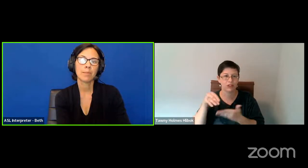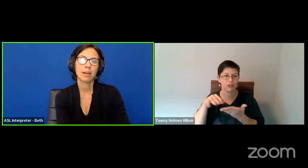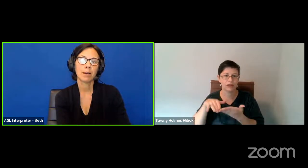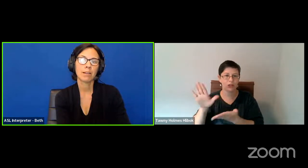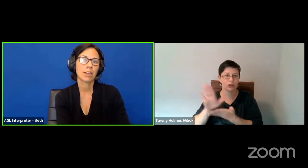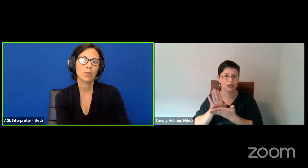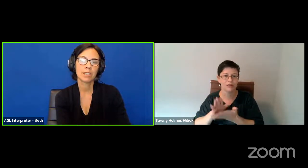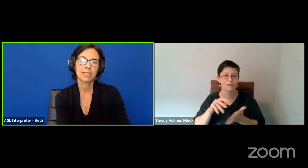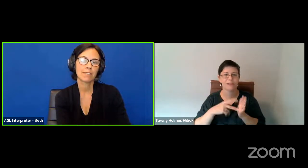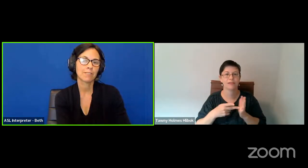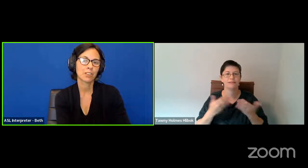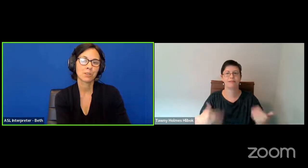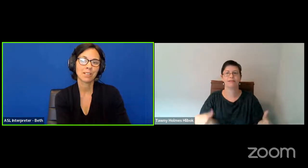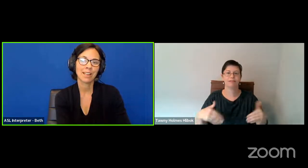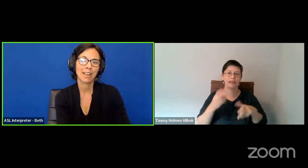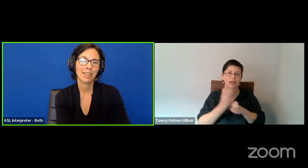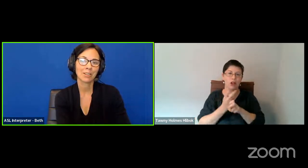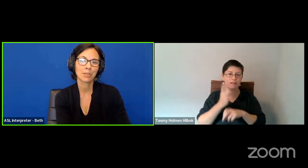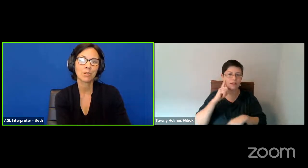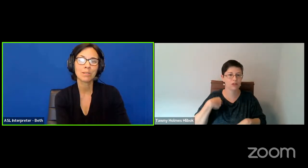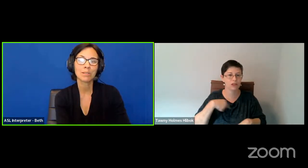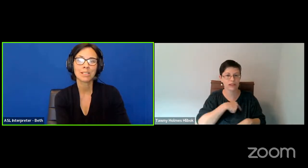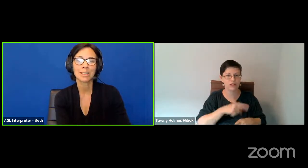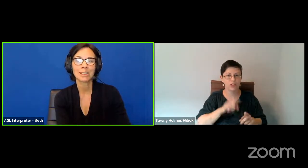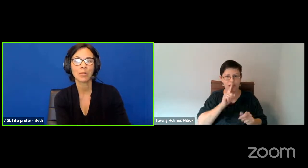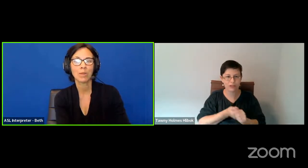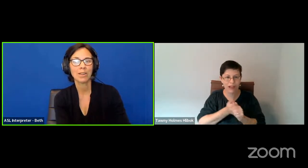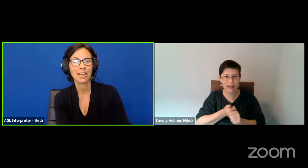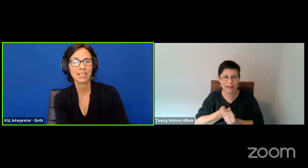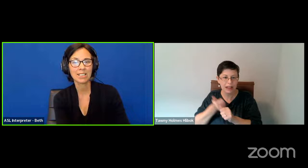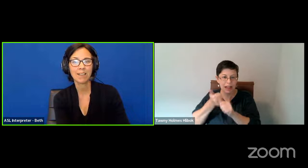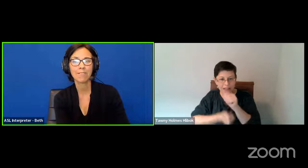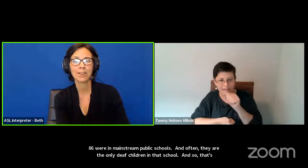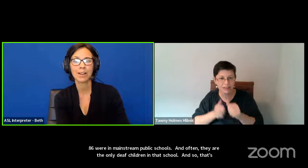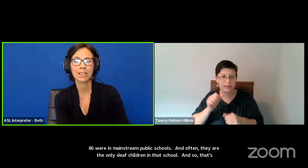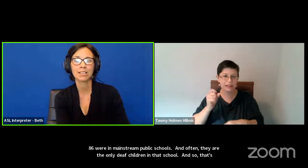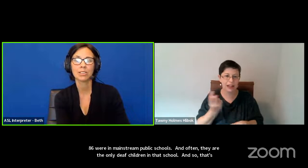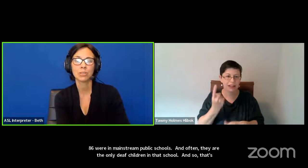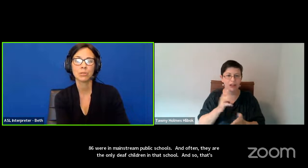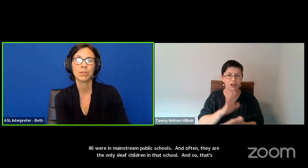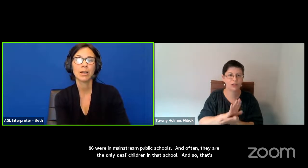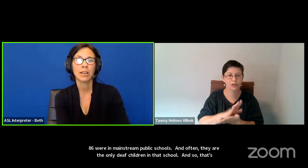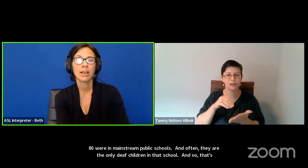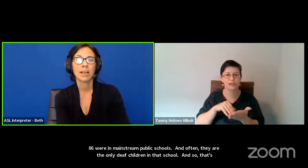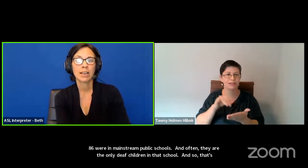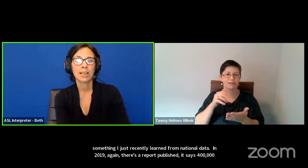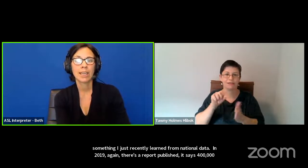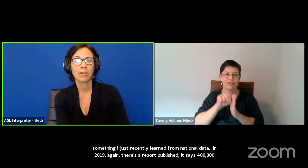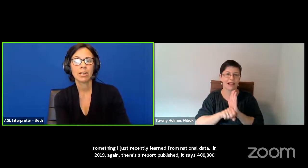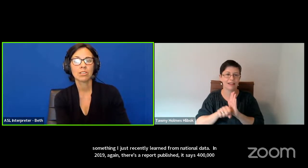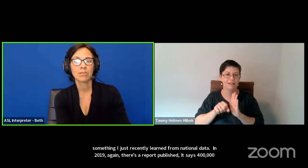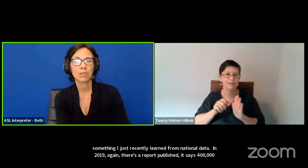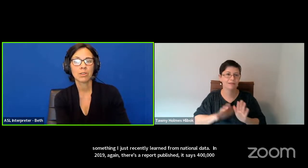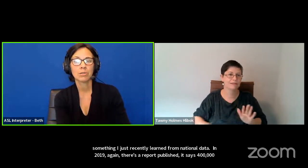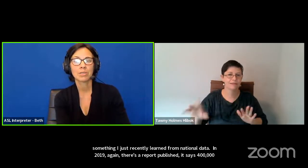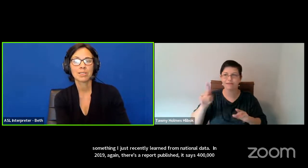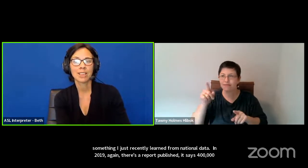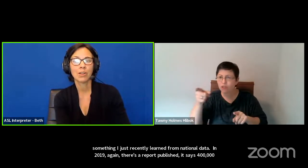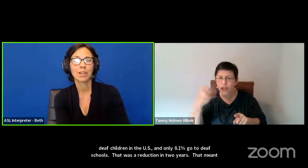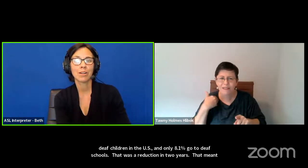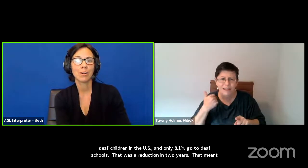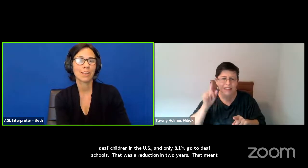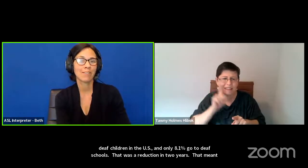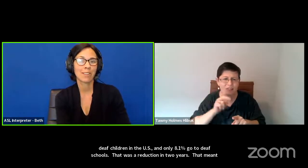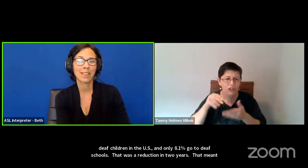of them are the only deaf children in their schools. And so, wow, that's tough for us to count each of those,